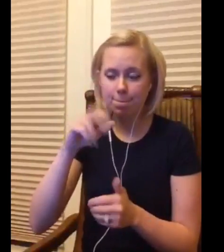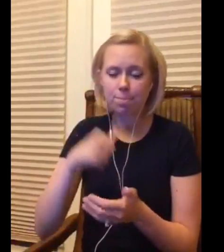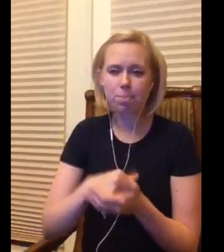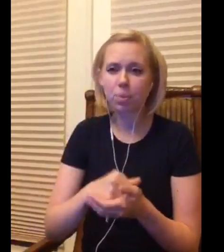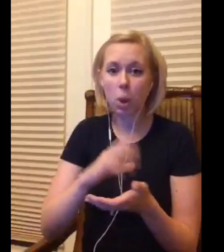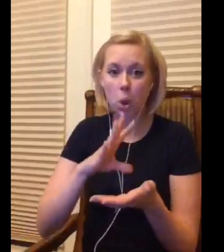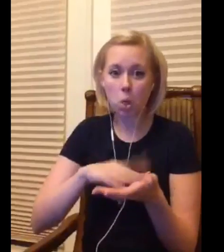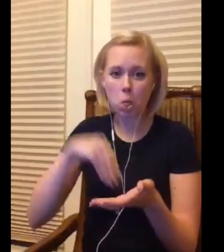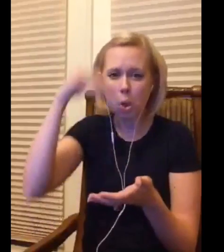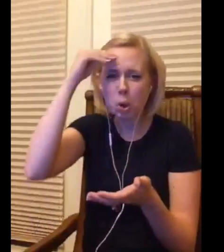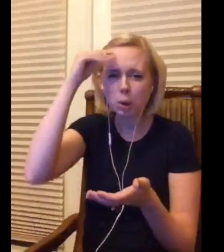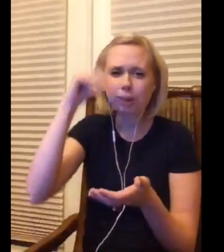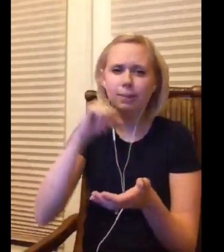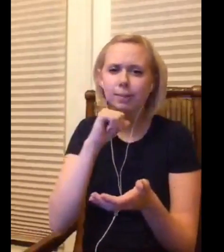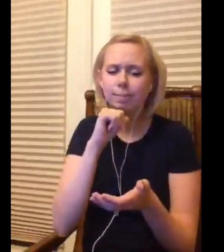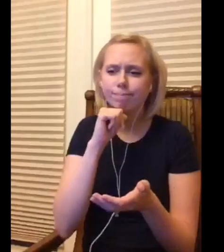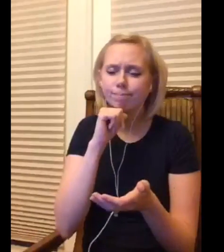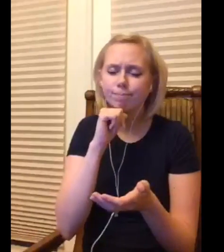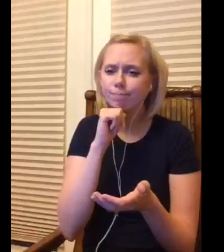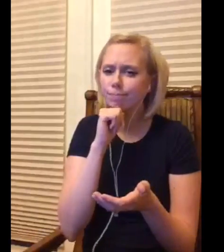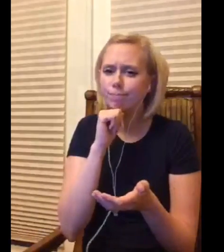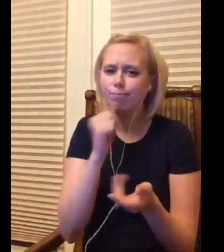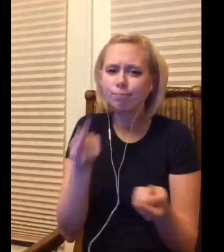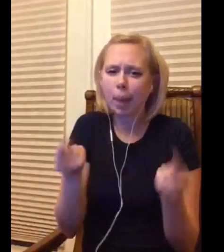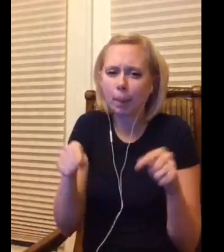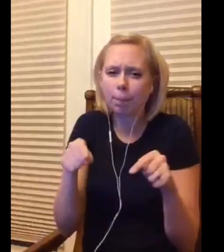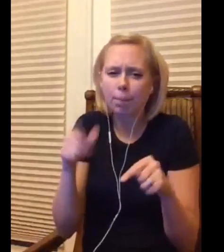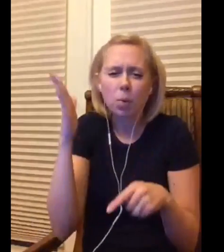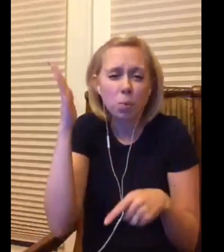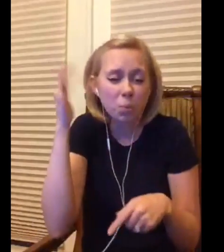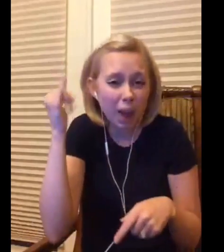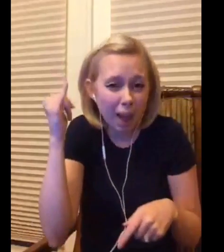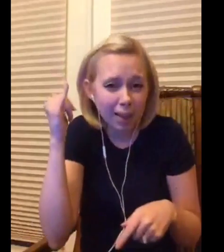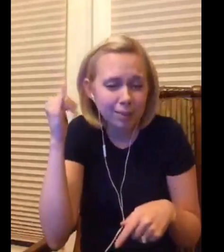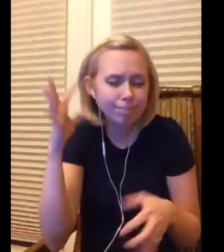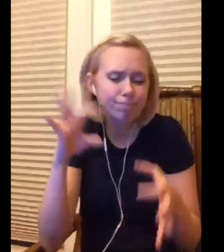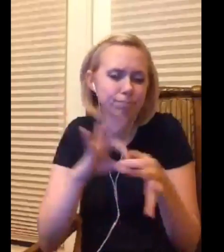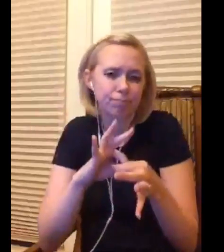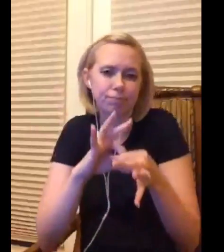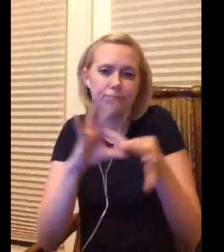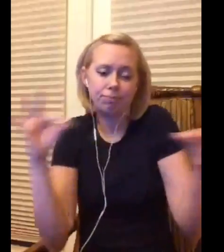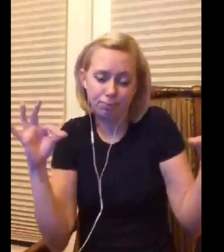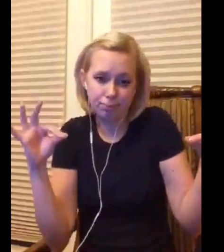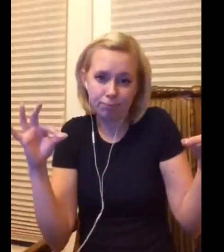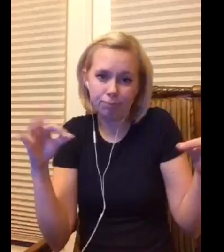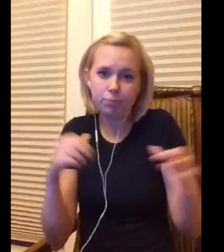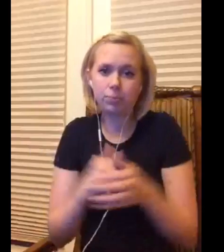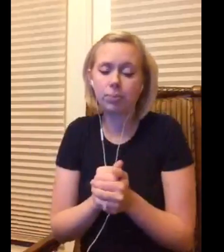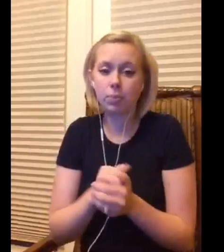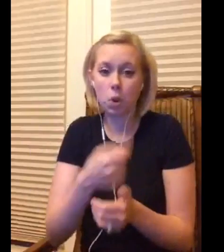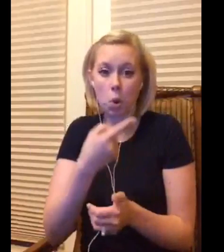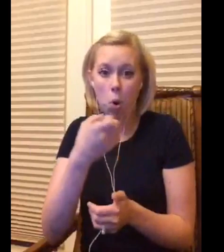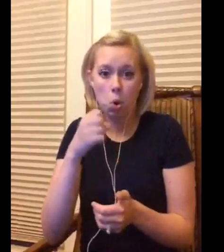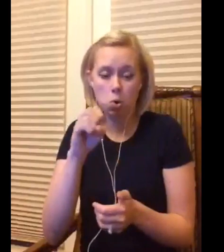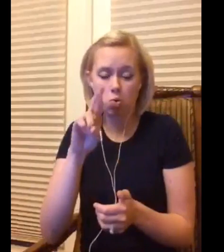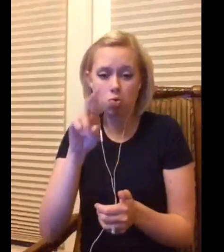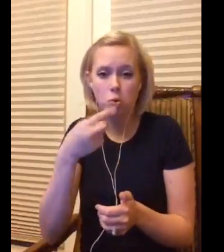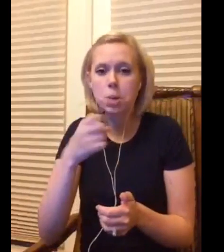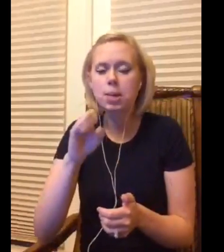relationship. George Washington Carver says all learning is understanding